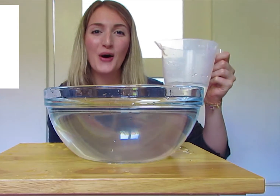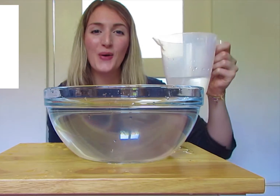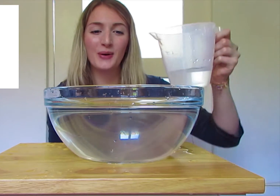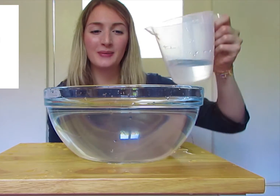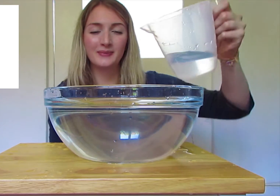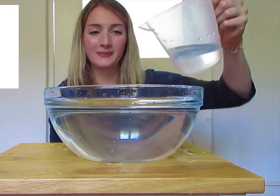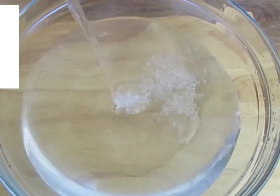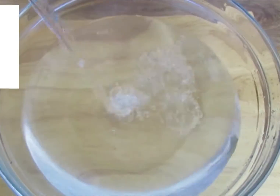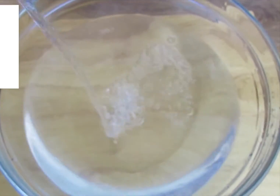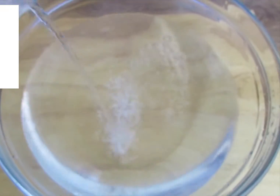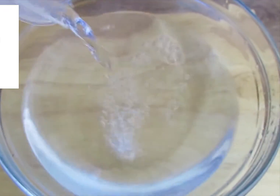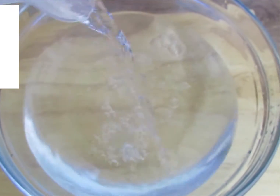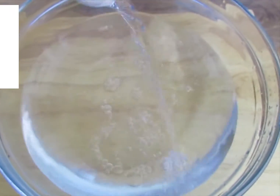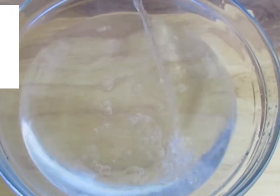low.